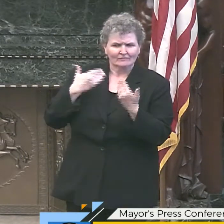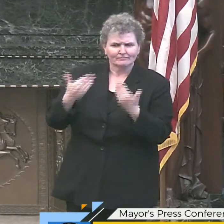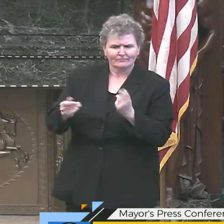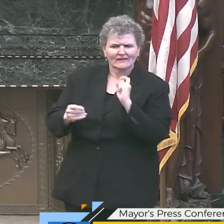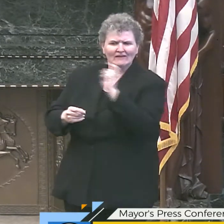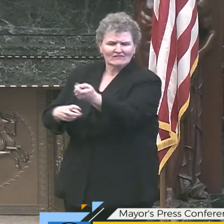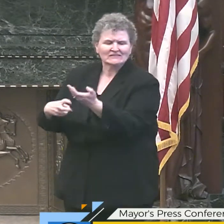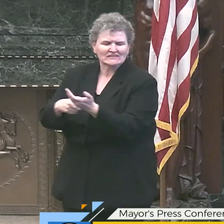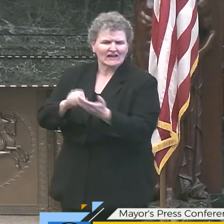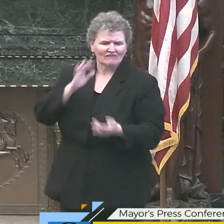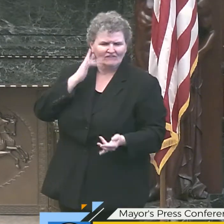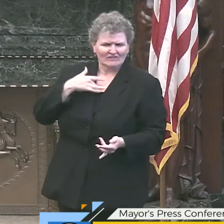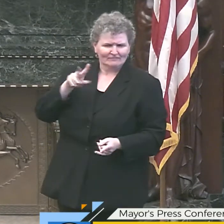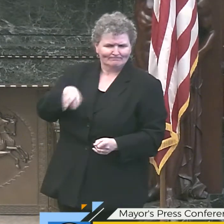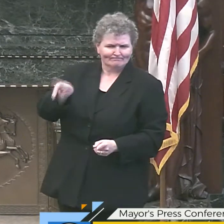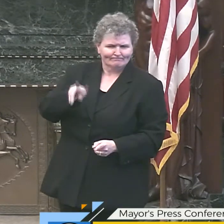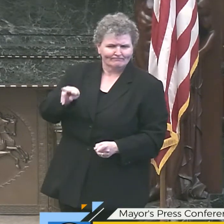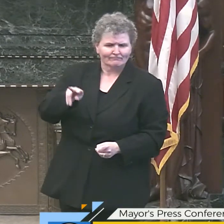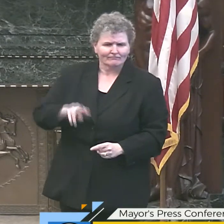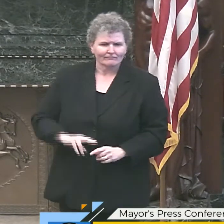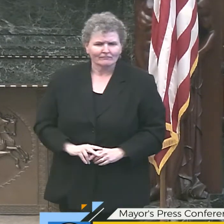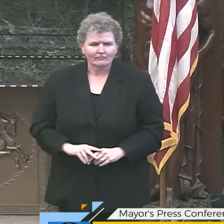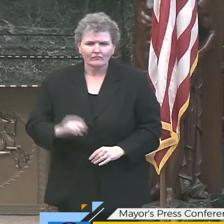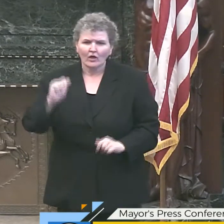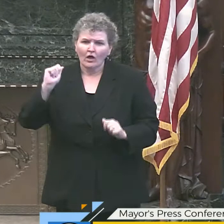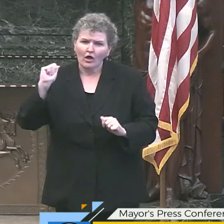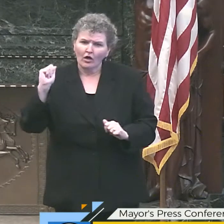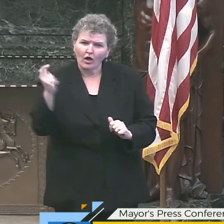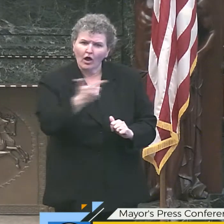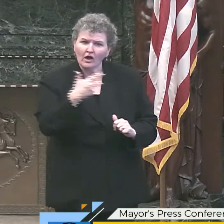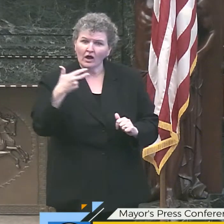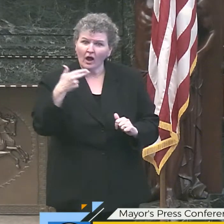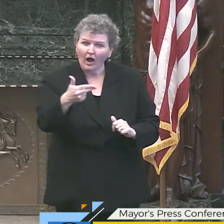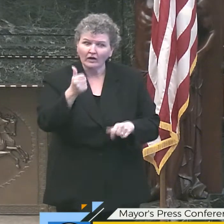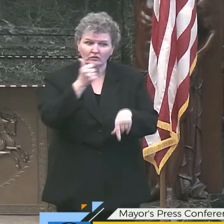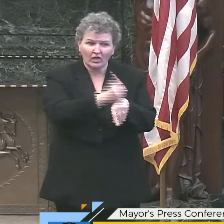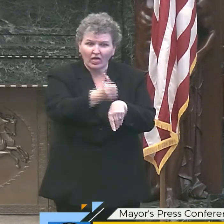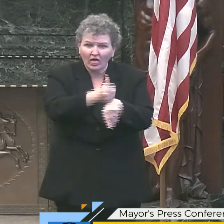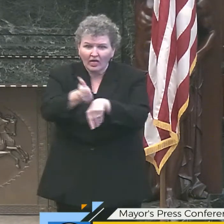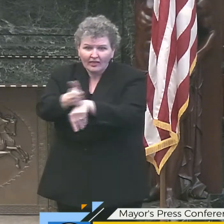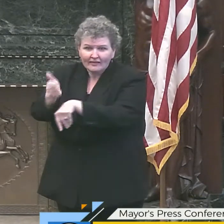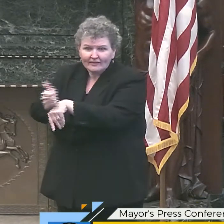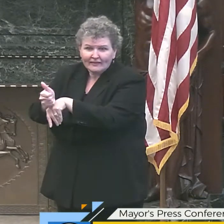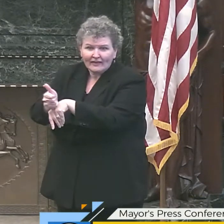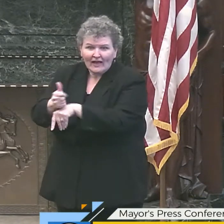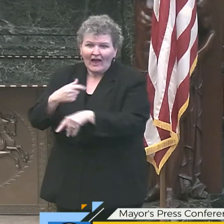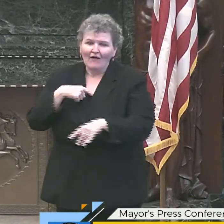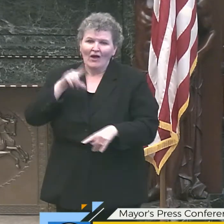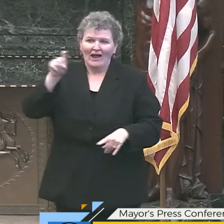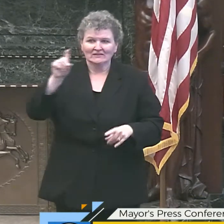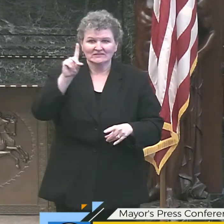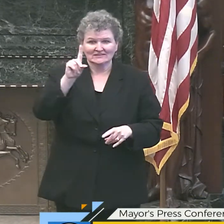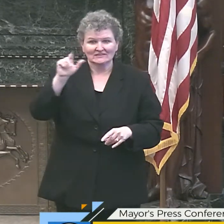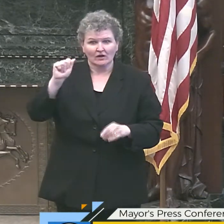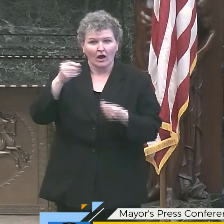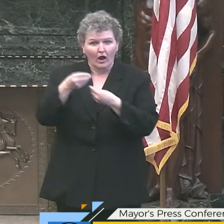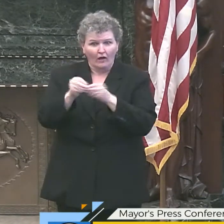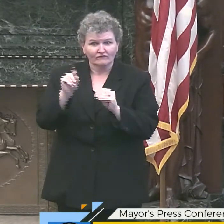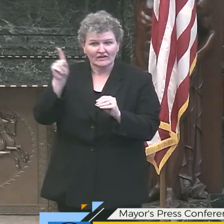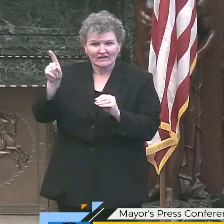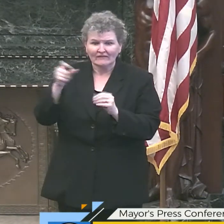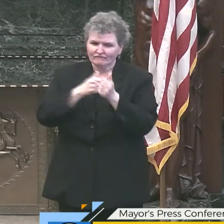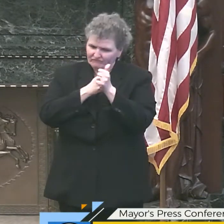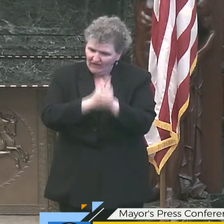attorney to vigorously enforce all firearm-related charges during this time of crisis. It is imperative that we send a clear